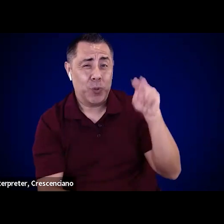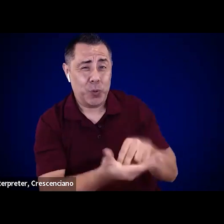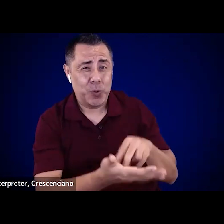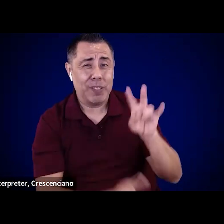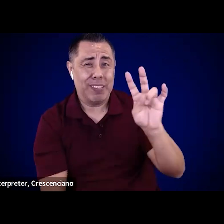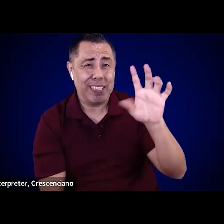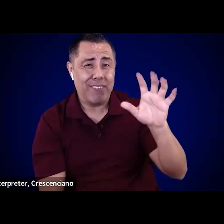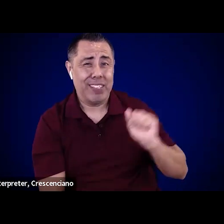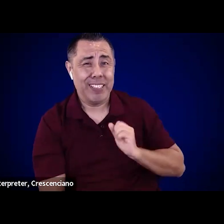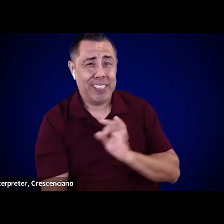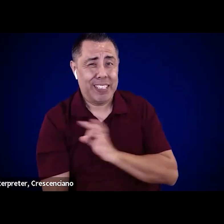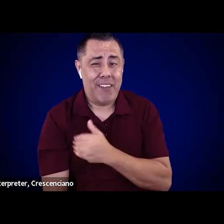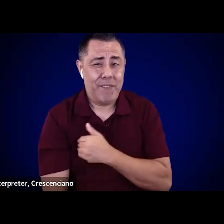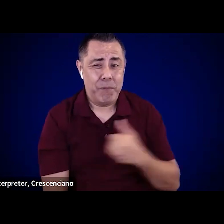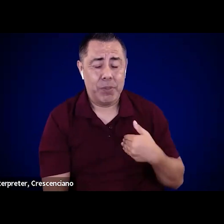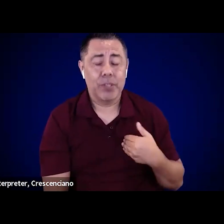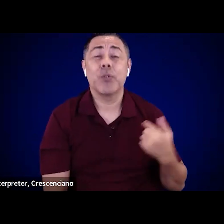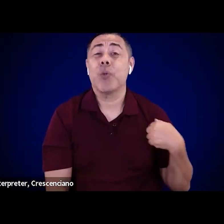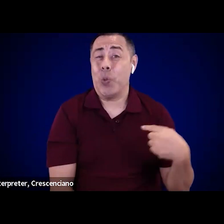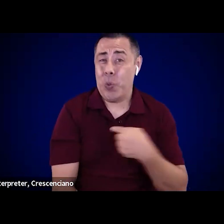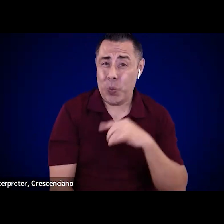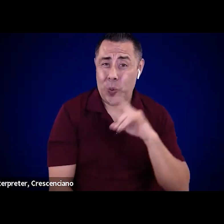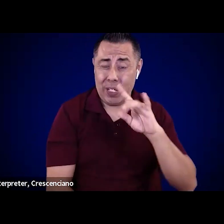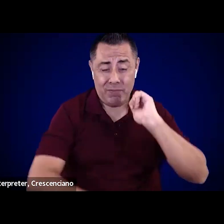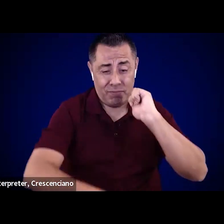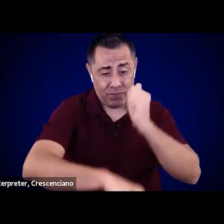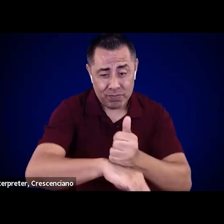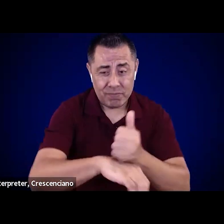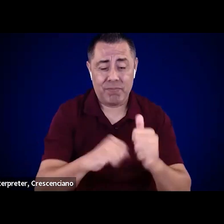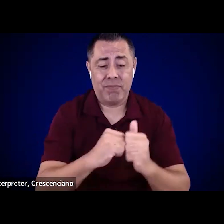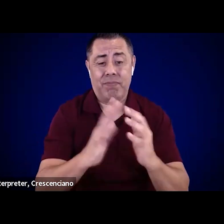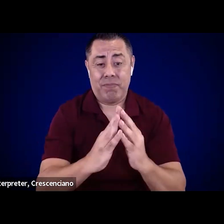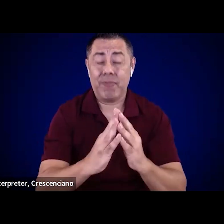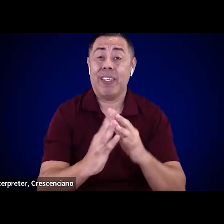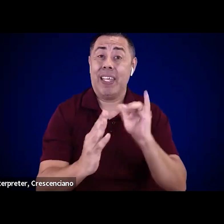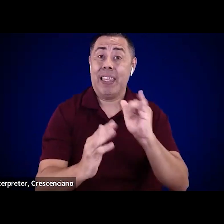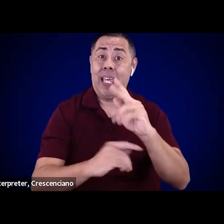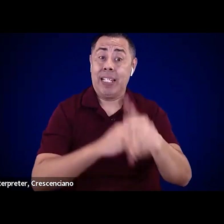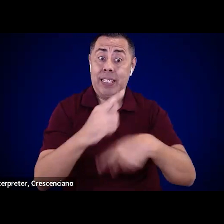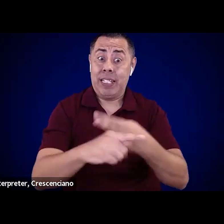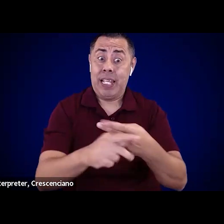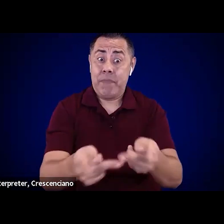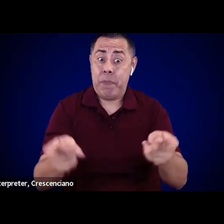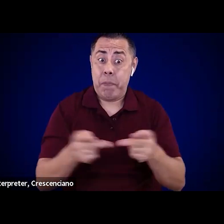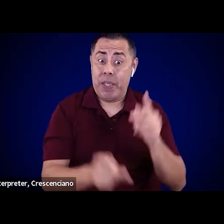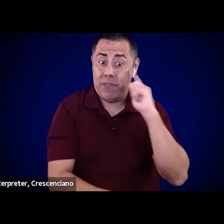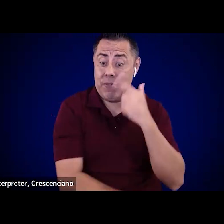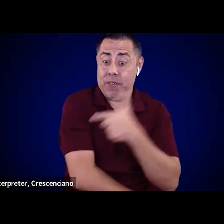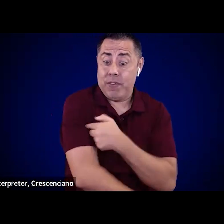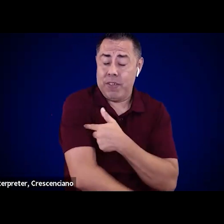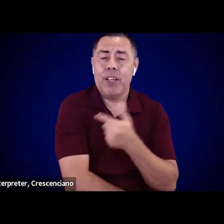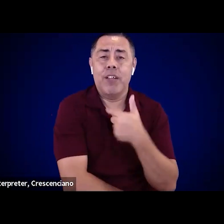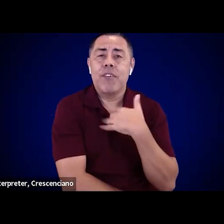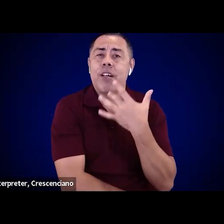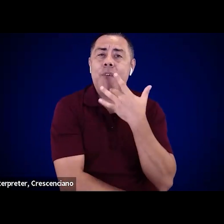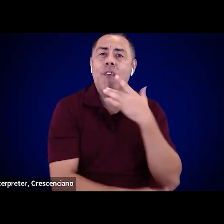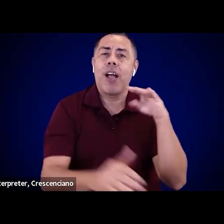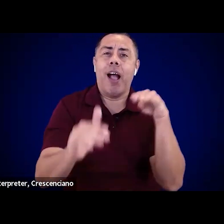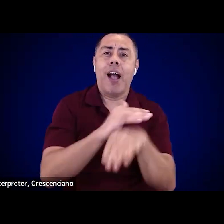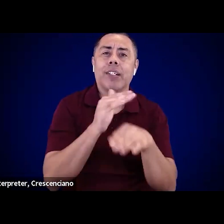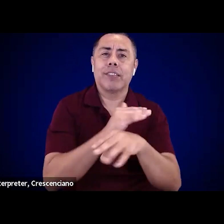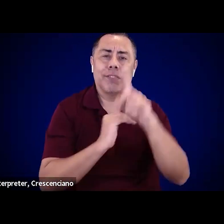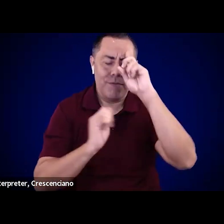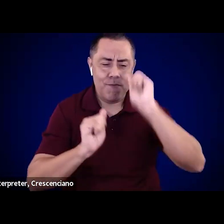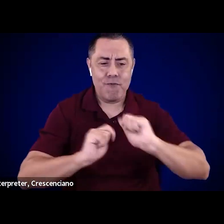established the sites to be physically and programmatically accessible so members of the community from all backgrounds could receive the life-saving